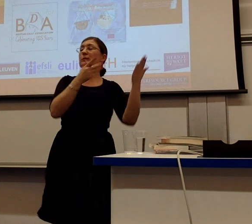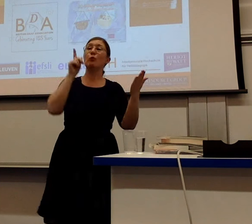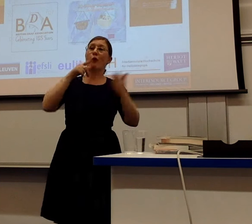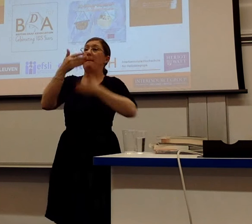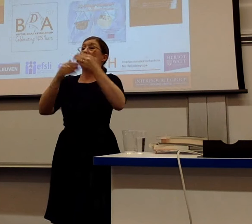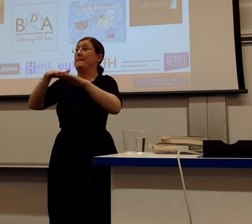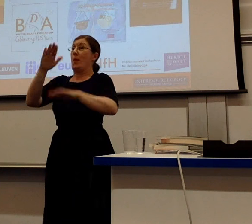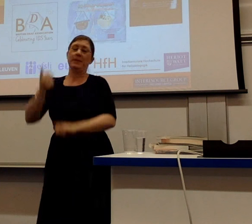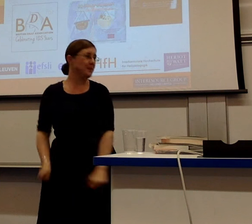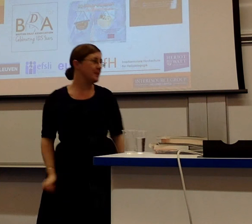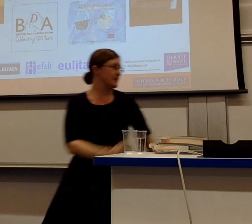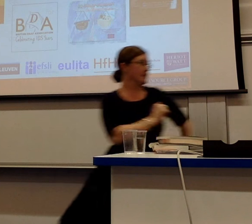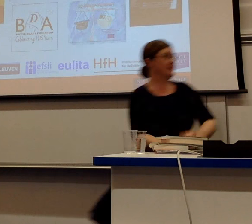And now I'll pass over to Rob.